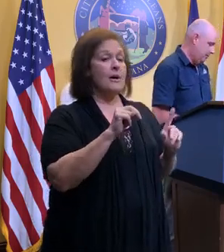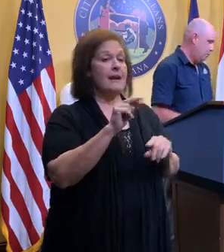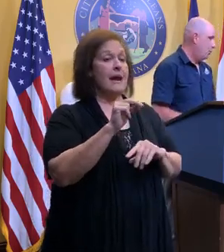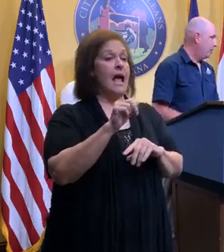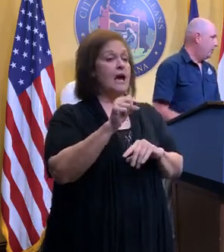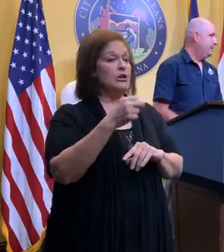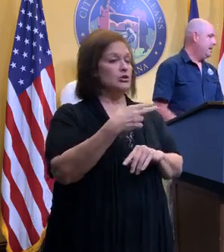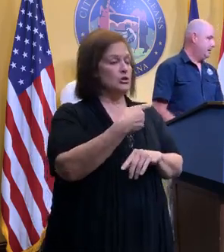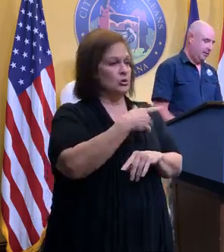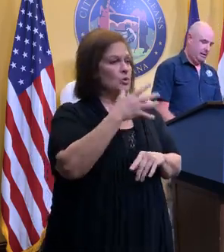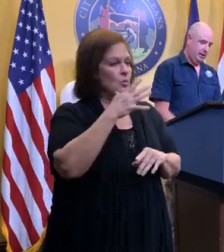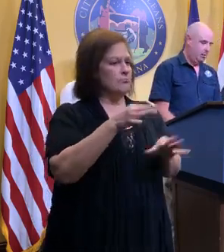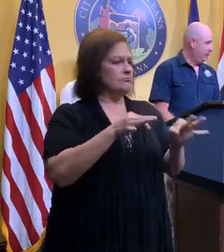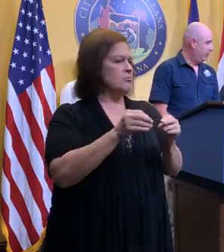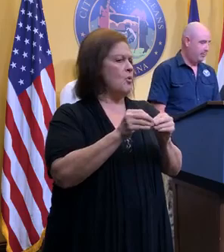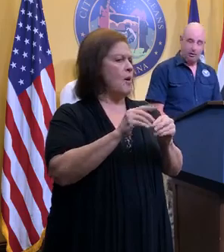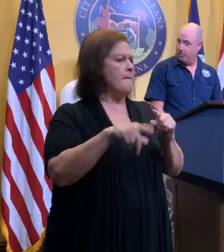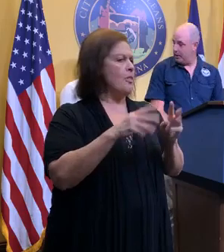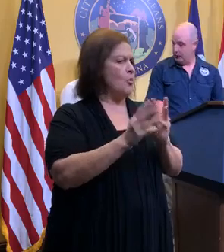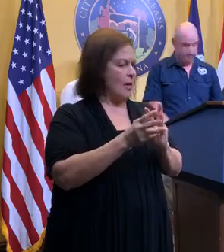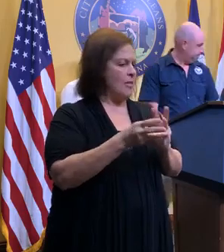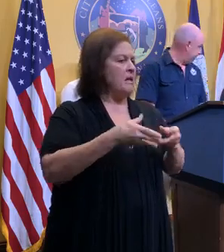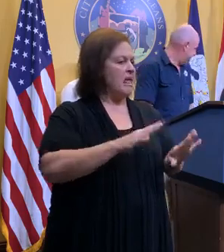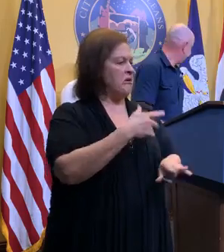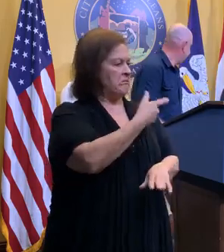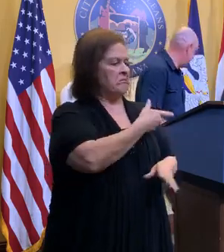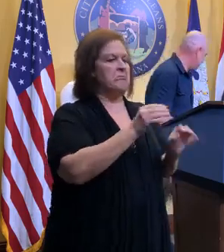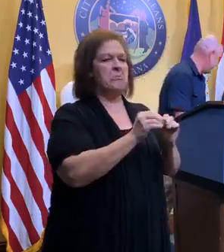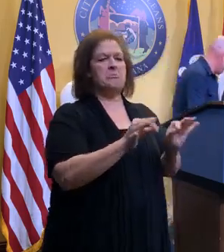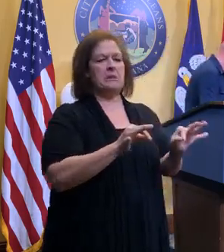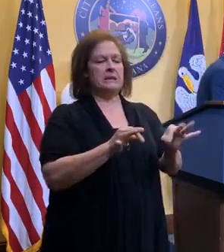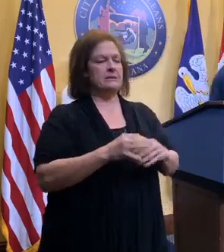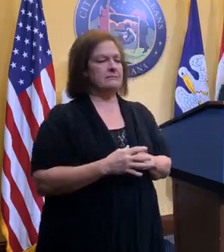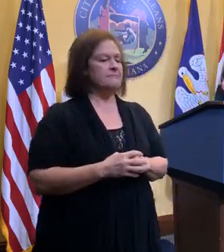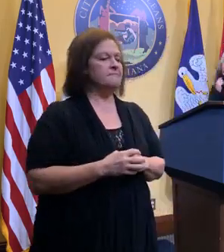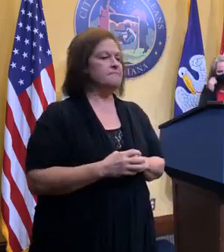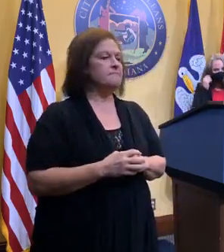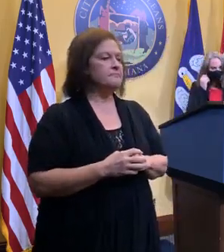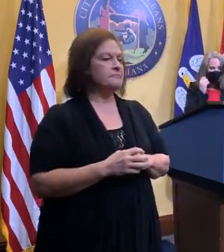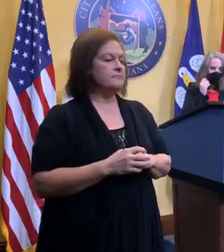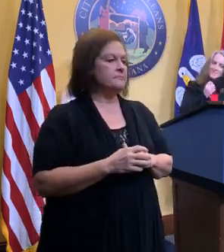come up and give us a little weather update, and we can go from there. Thank you.